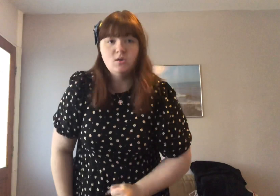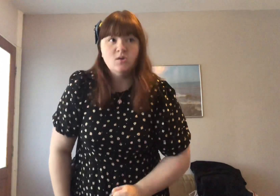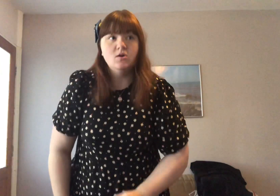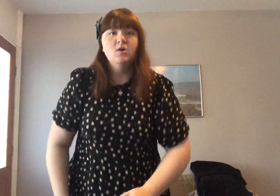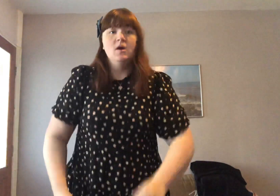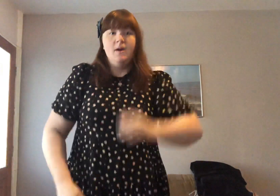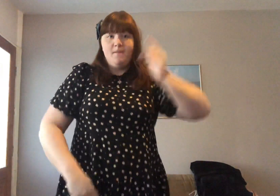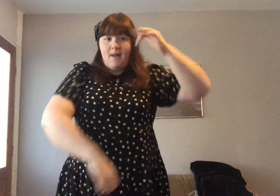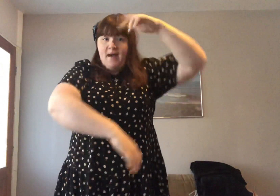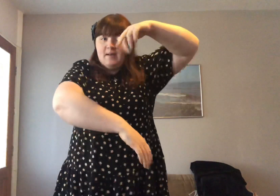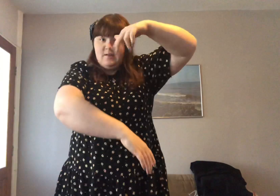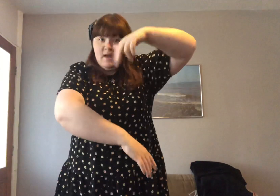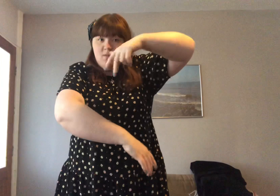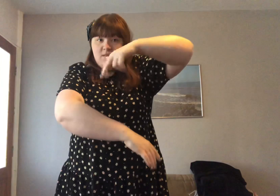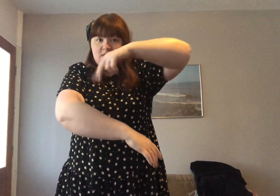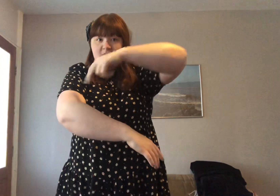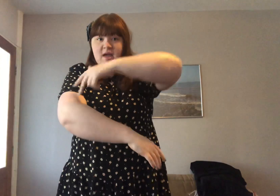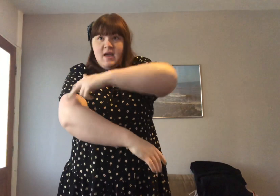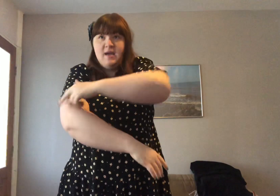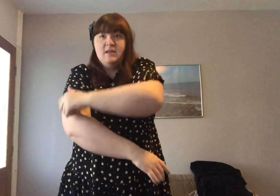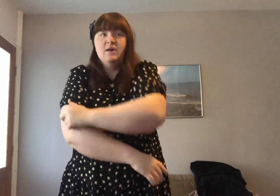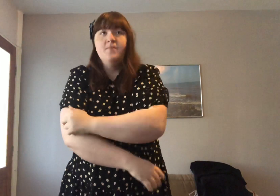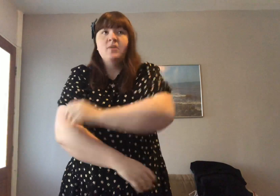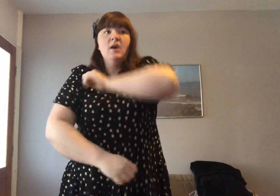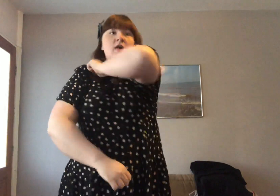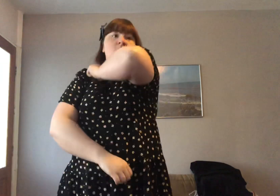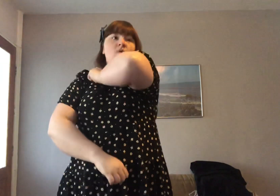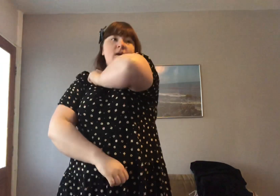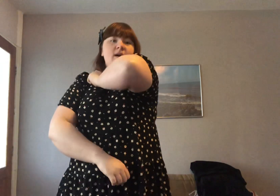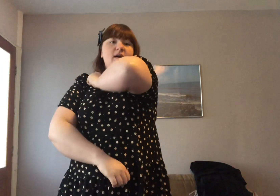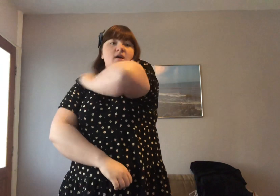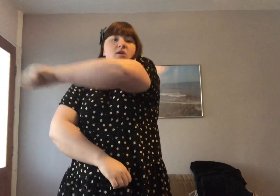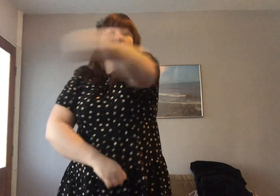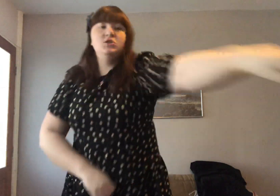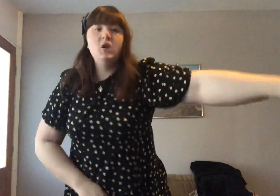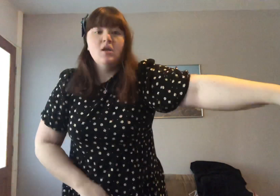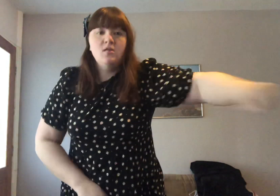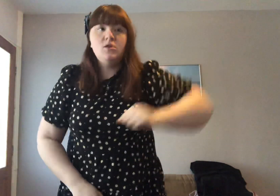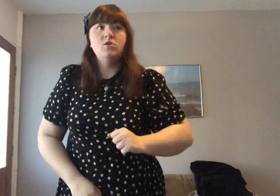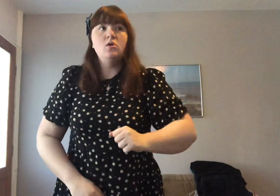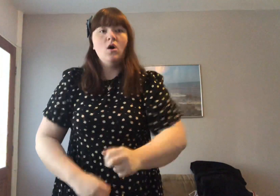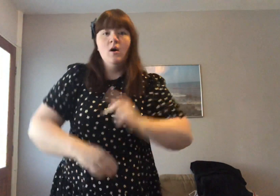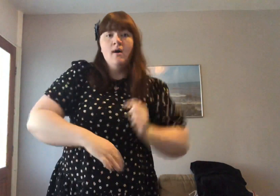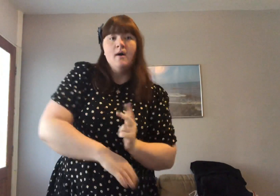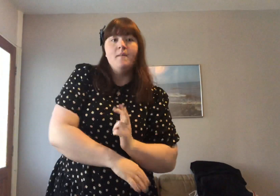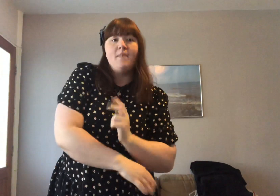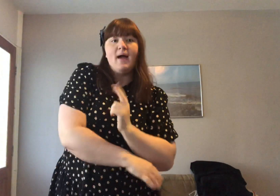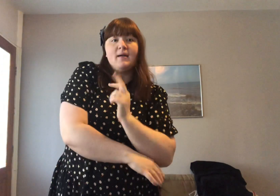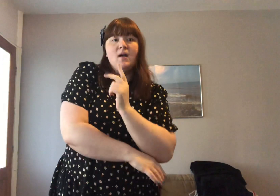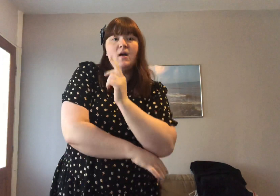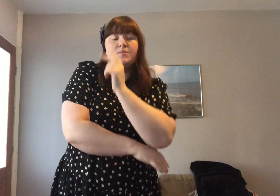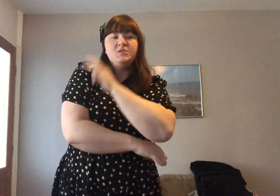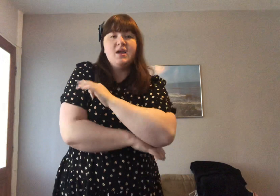door. Back down the stairs. Quick, shut the door. Back